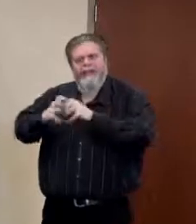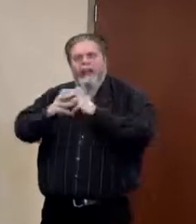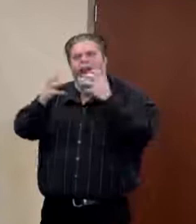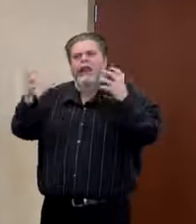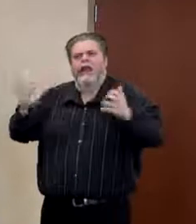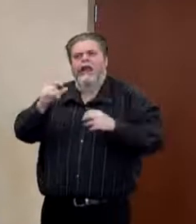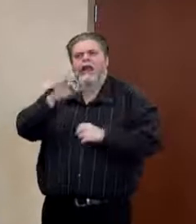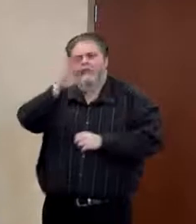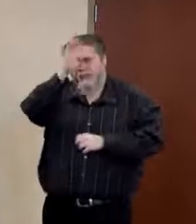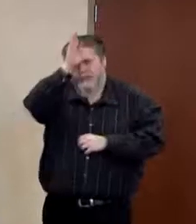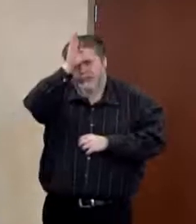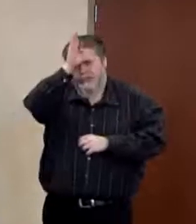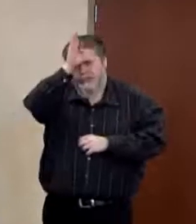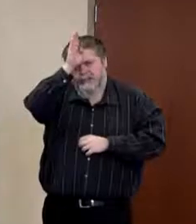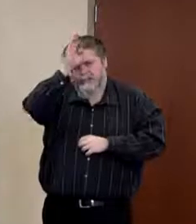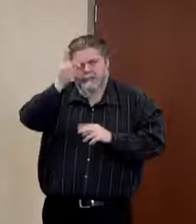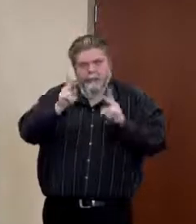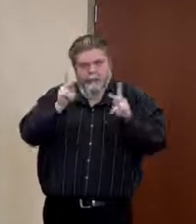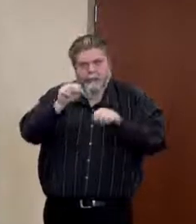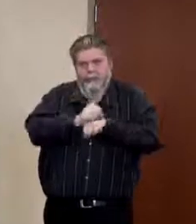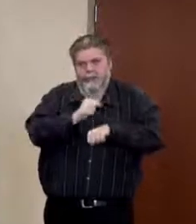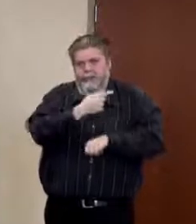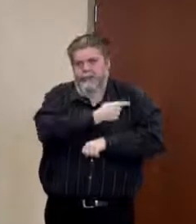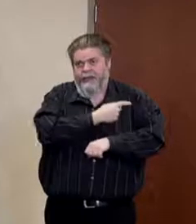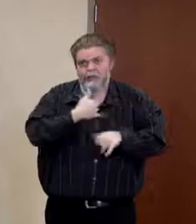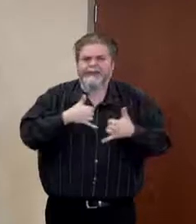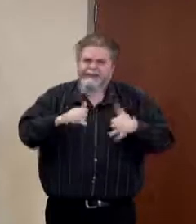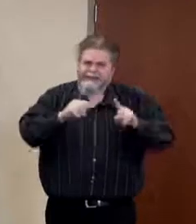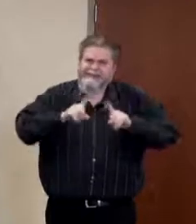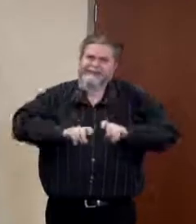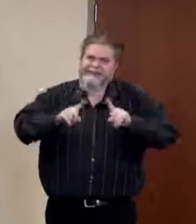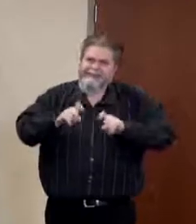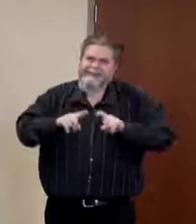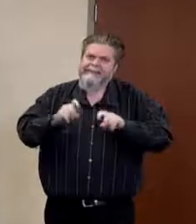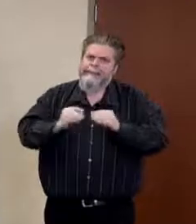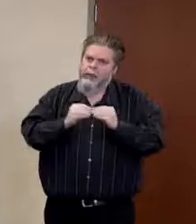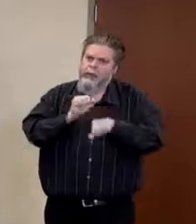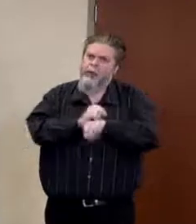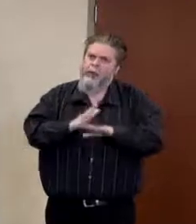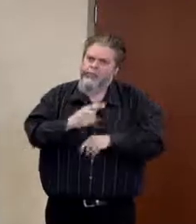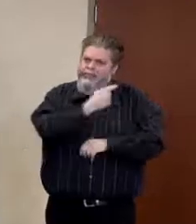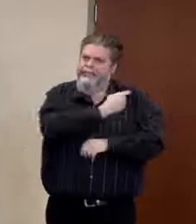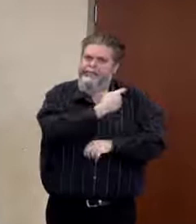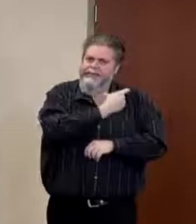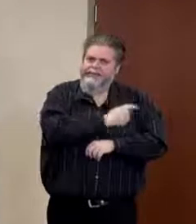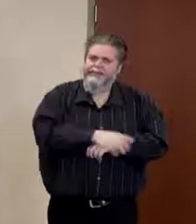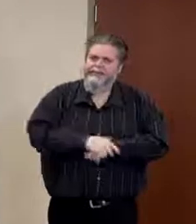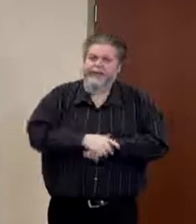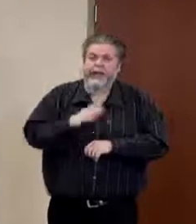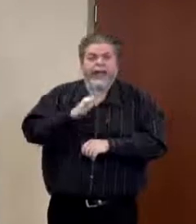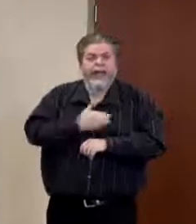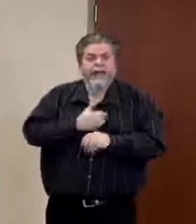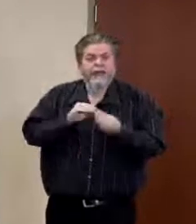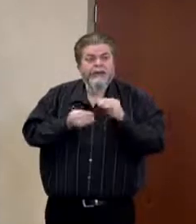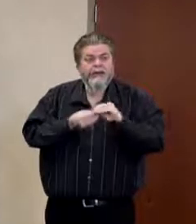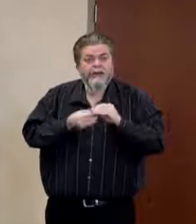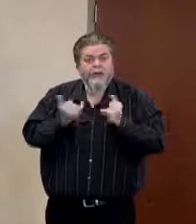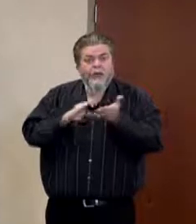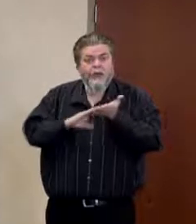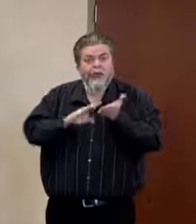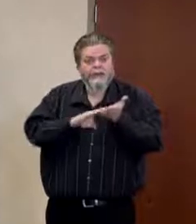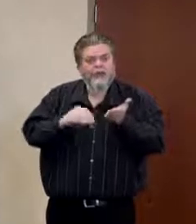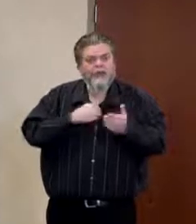Smithfield employees during this time. And we continue to test a ton of Smithfield employees. Our numbers today that we'll release, we